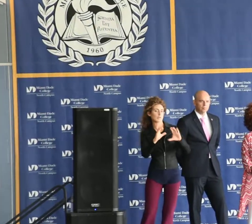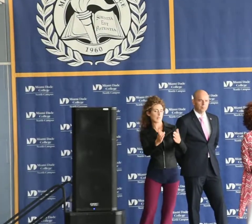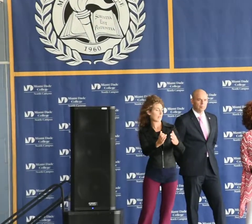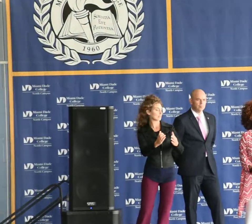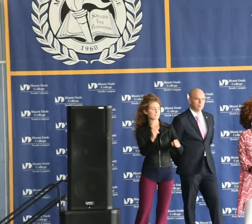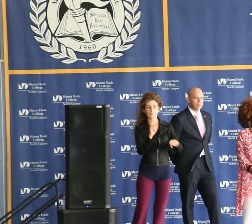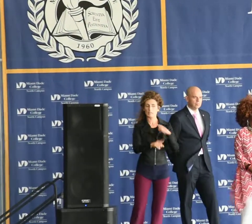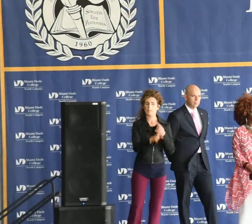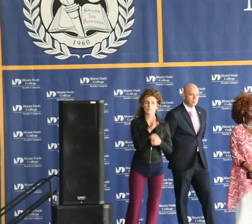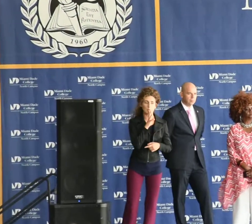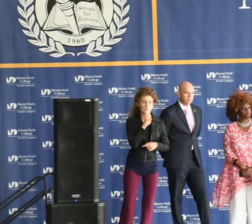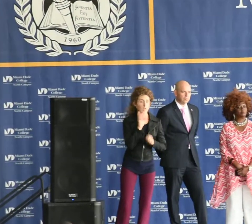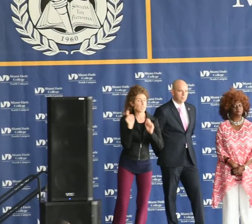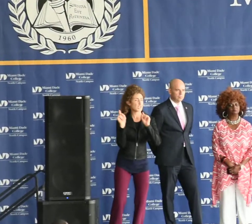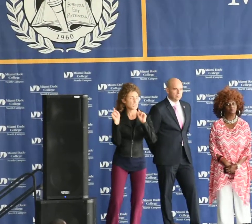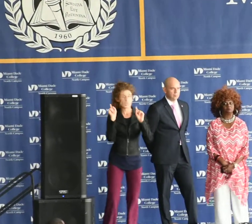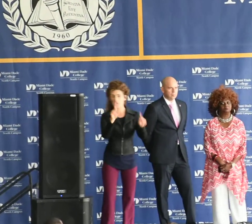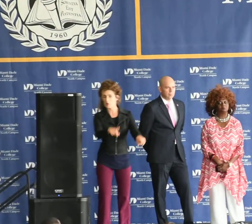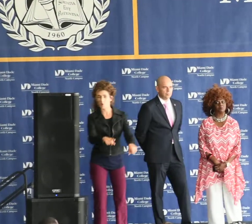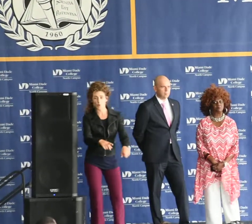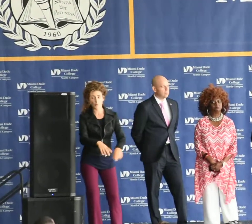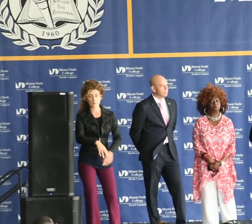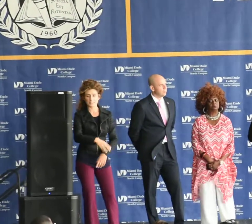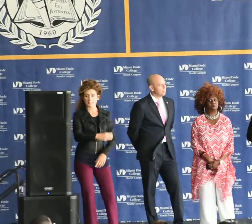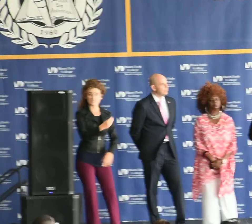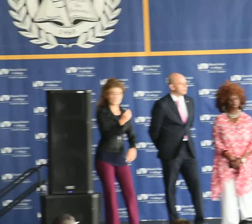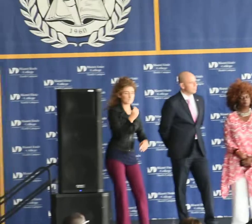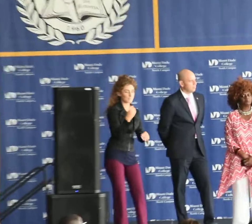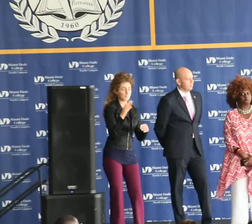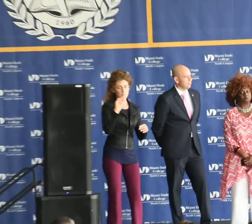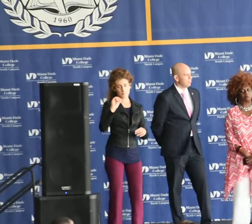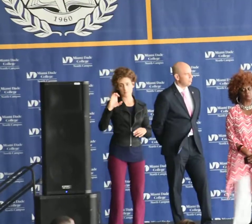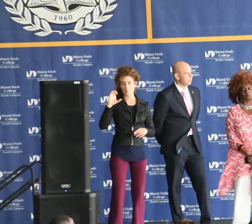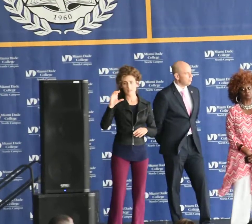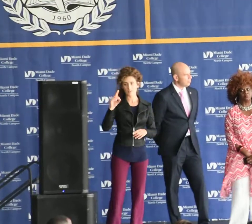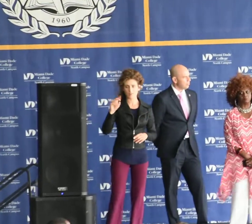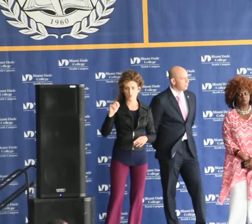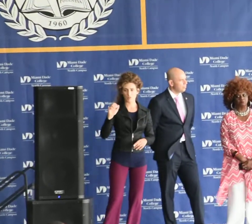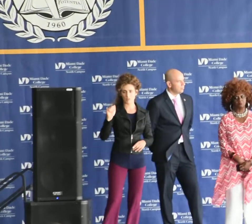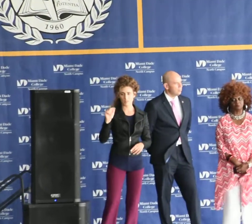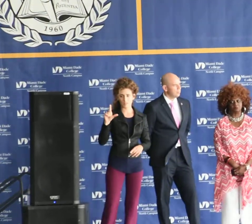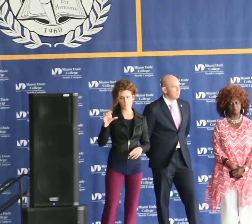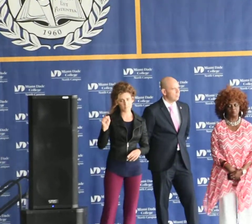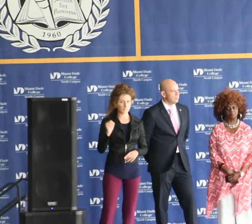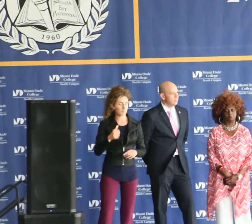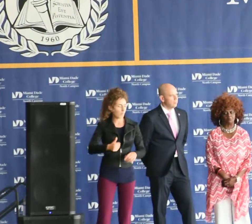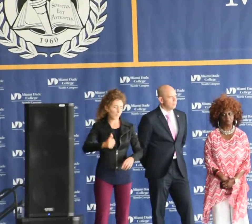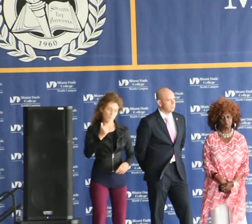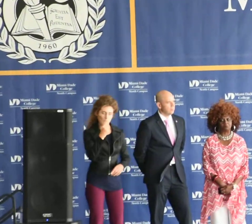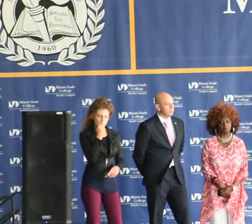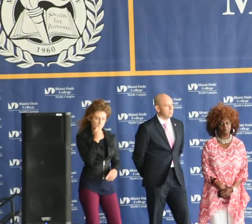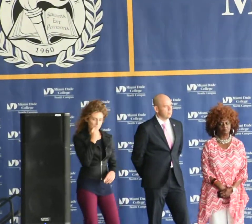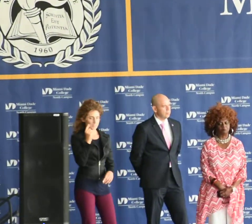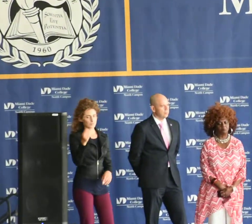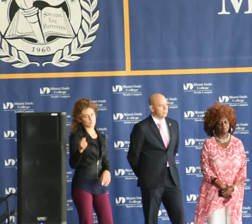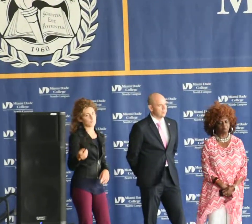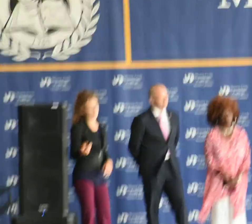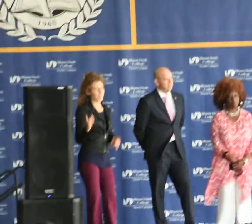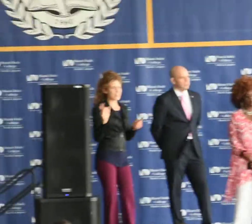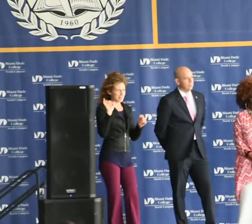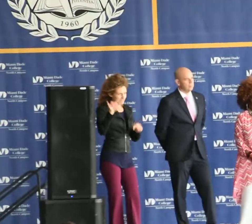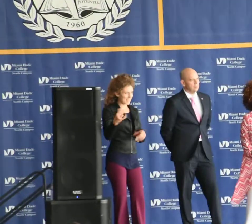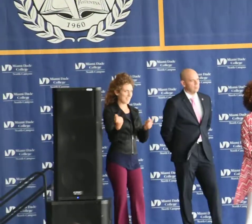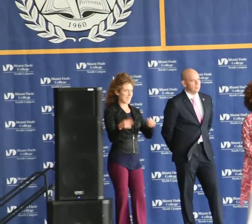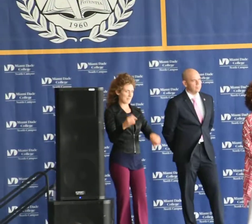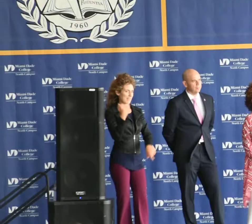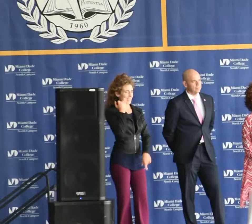McDonald's and we're not gonna feed you. That's exactly what happens when you don't vote. We are here to encourage you and to let you know that